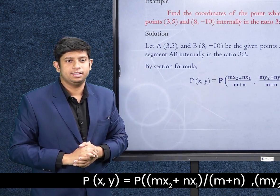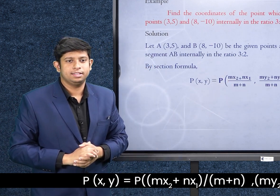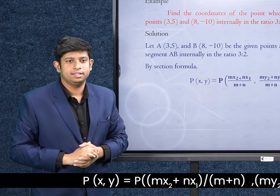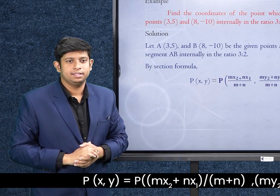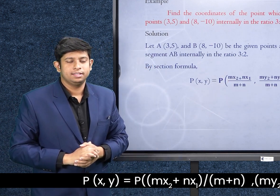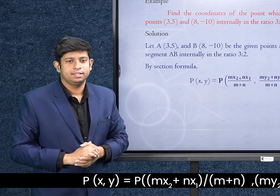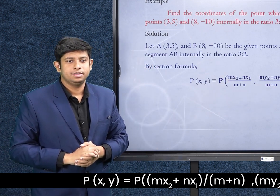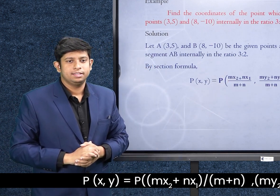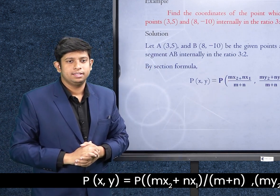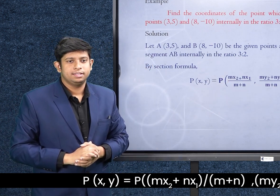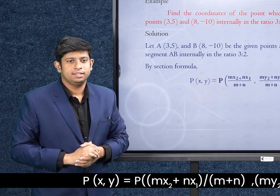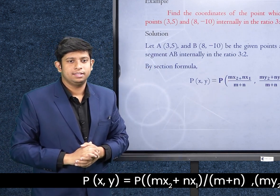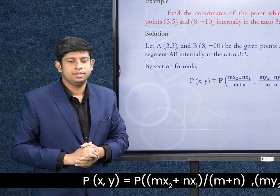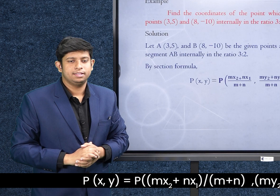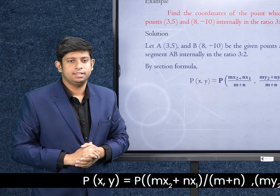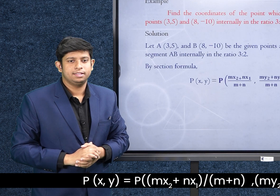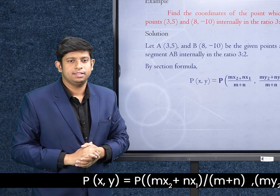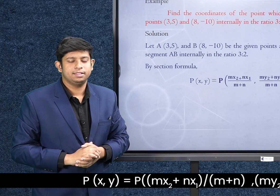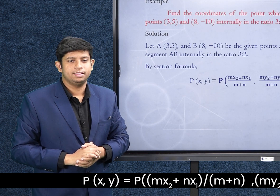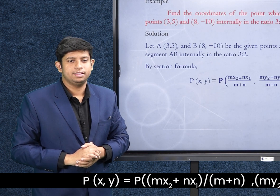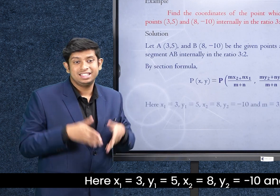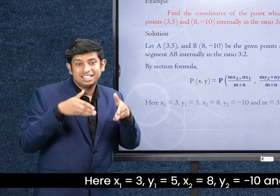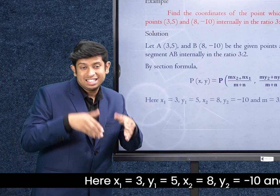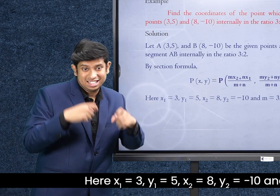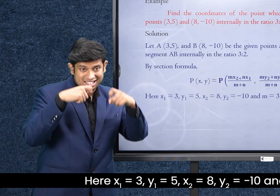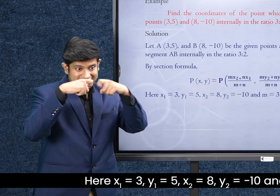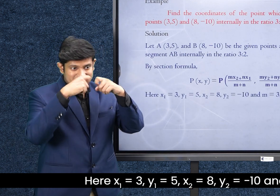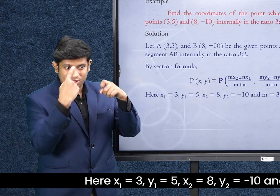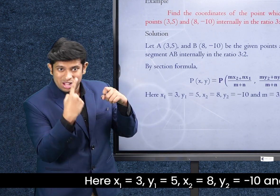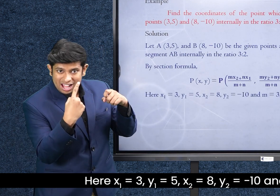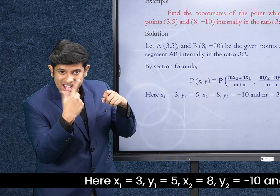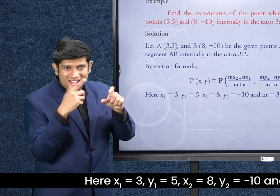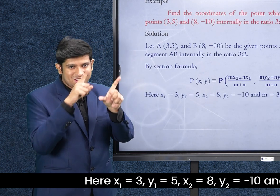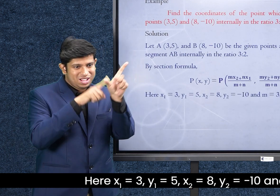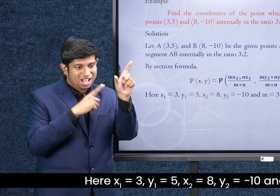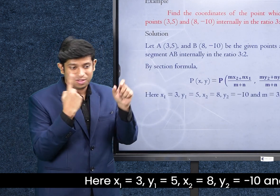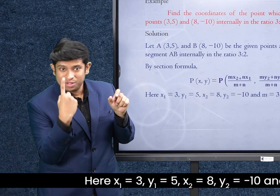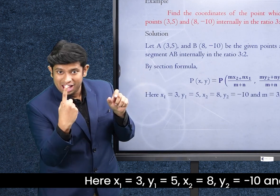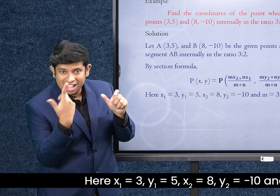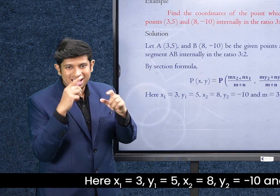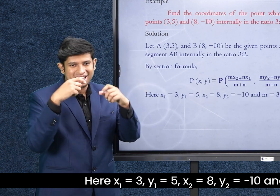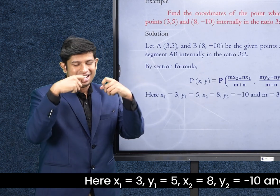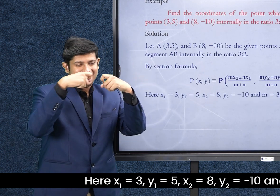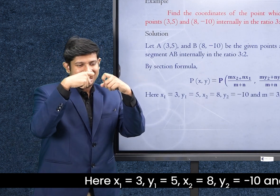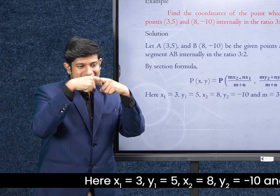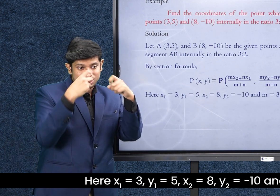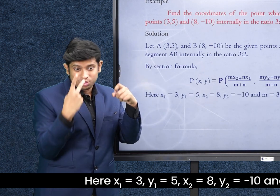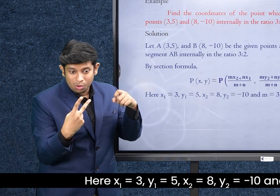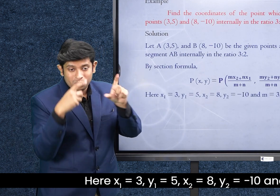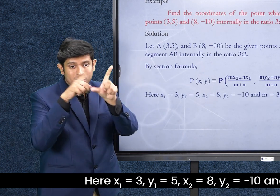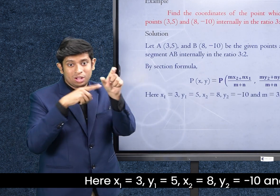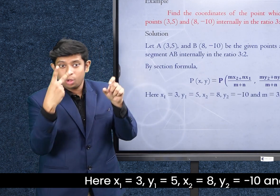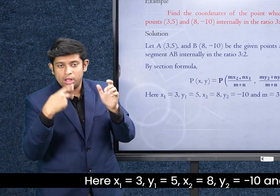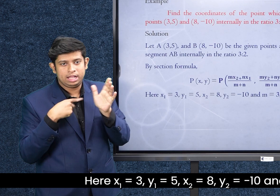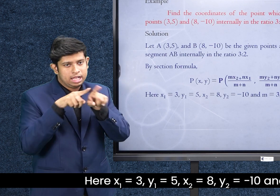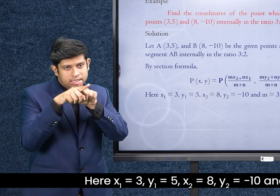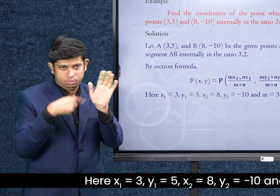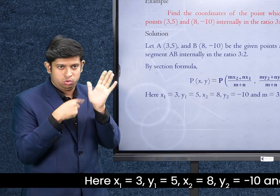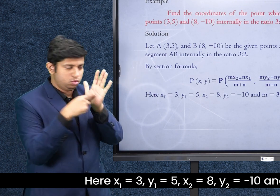comma my2 plus ny1 by m plus 1. Here x1 is equal to 3, y1 is equal to 5, x2 is